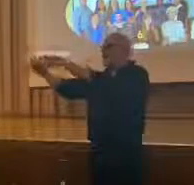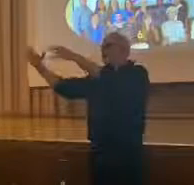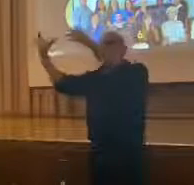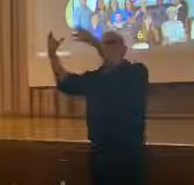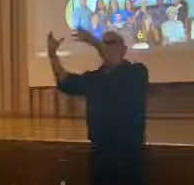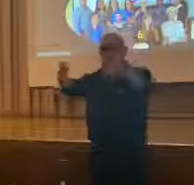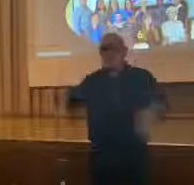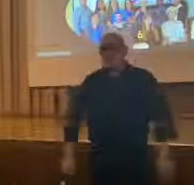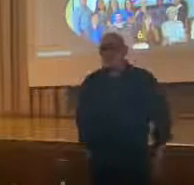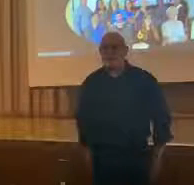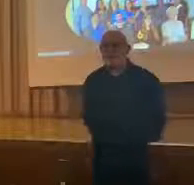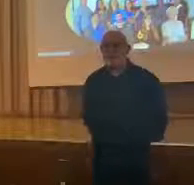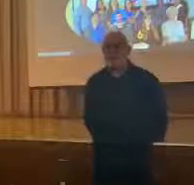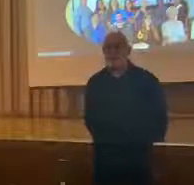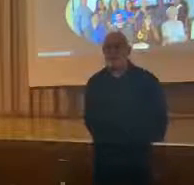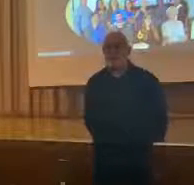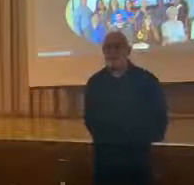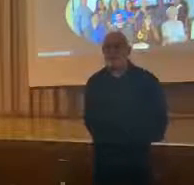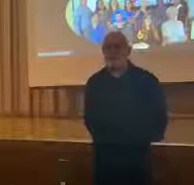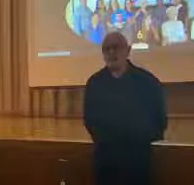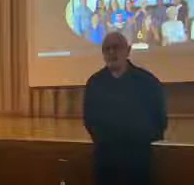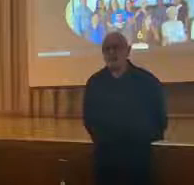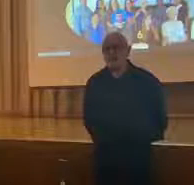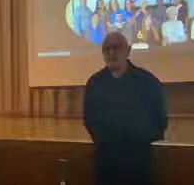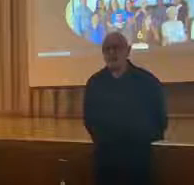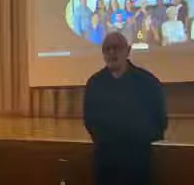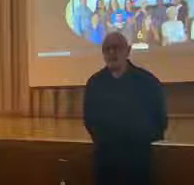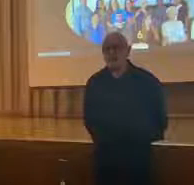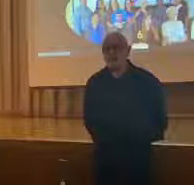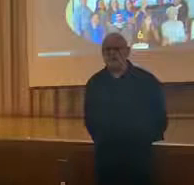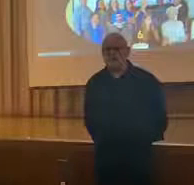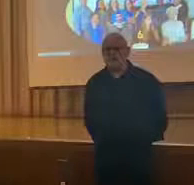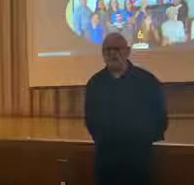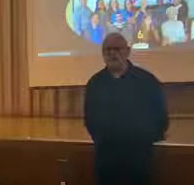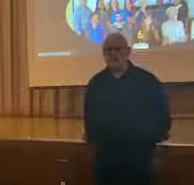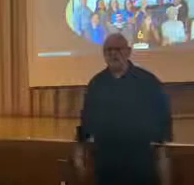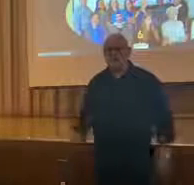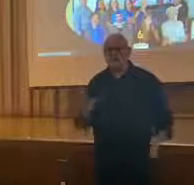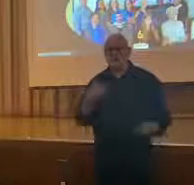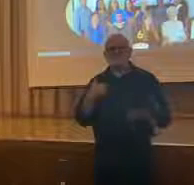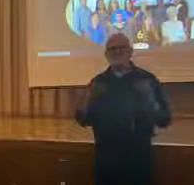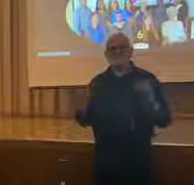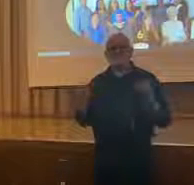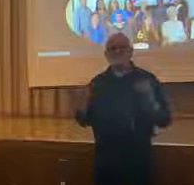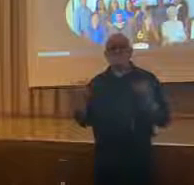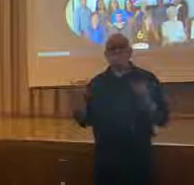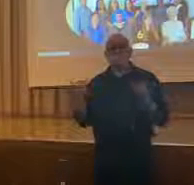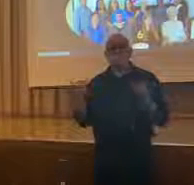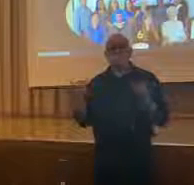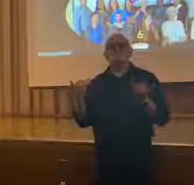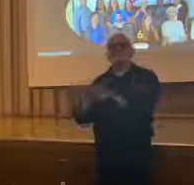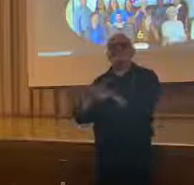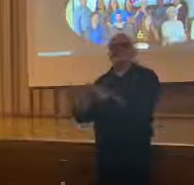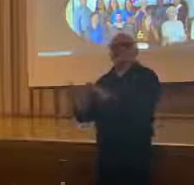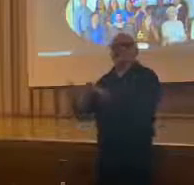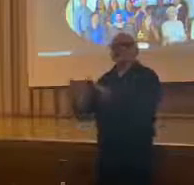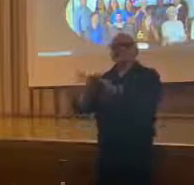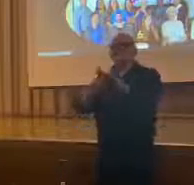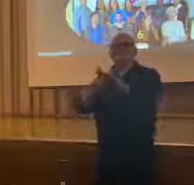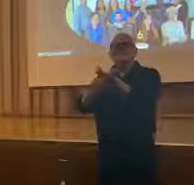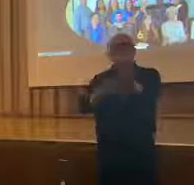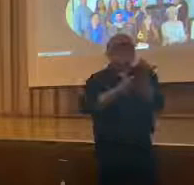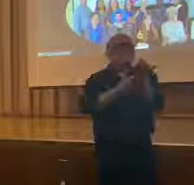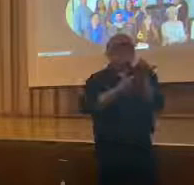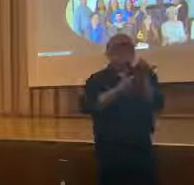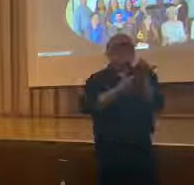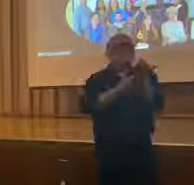right? So when I call a vendor name, either like do something vertical, like, you know, like jump up and down or raise your arms, and everybody should like go woo woo if that